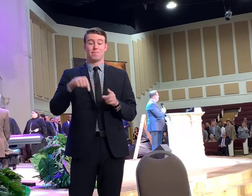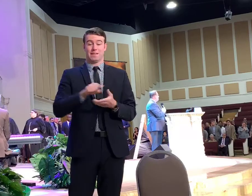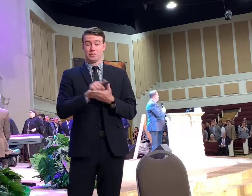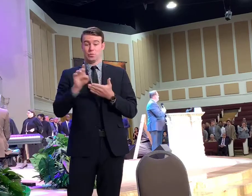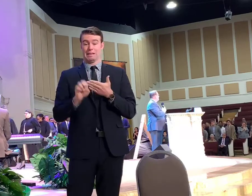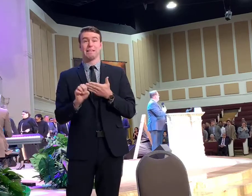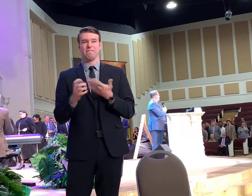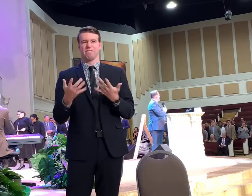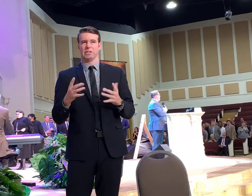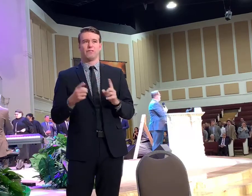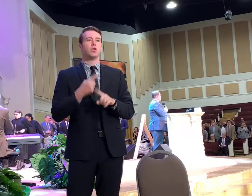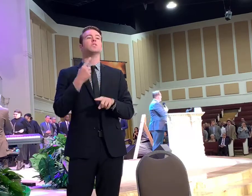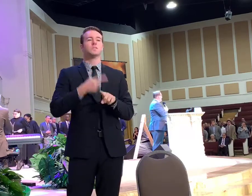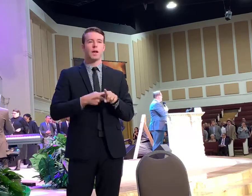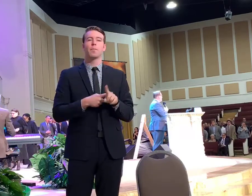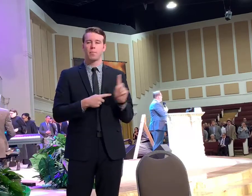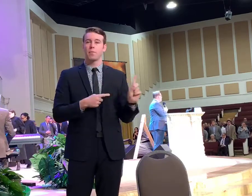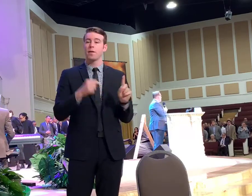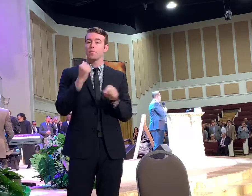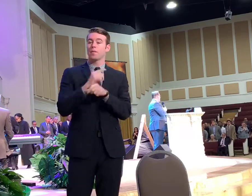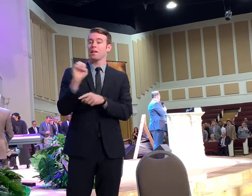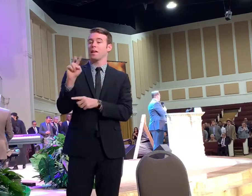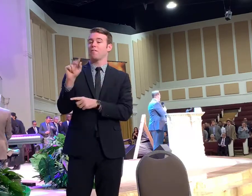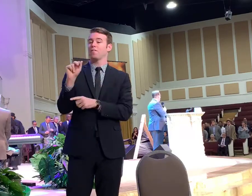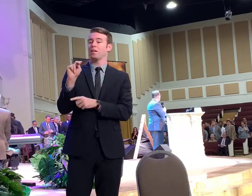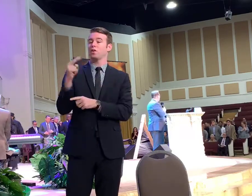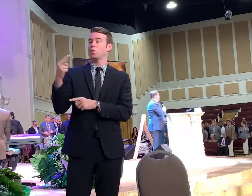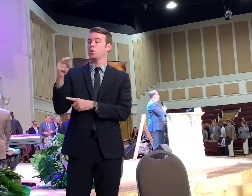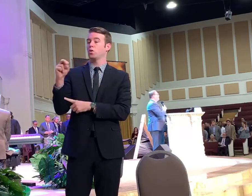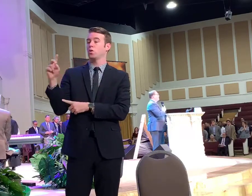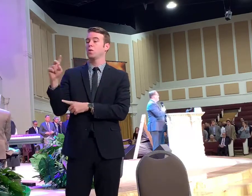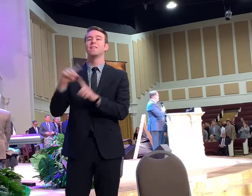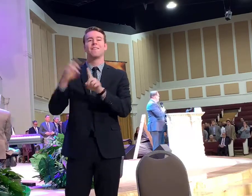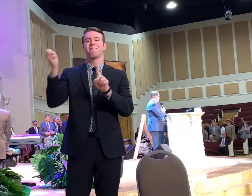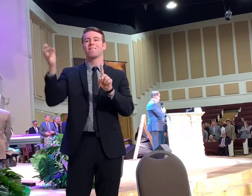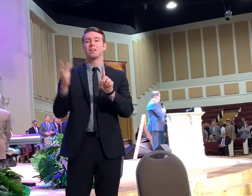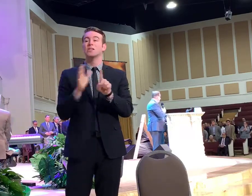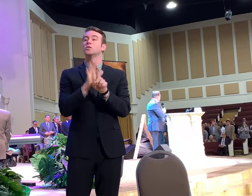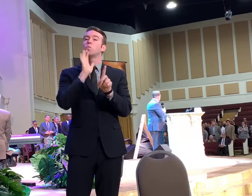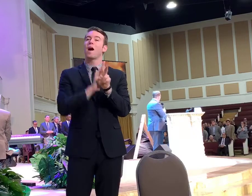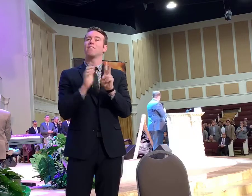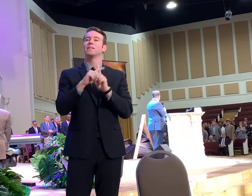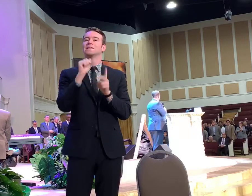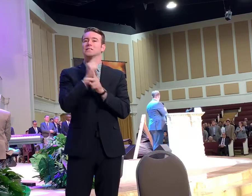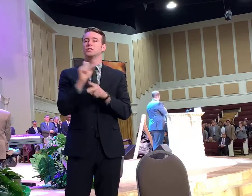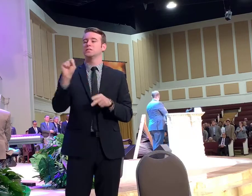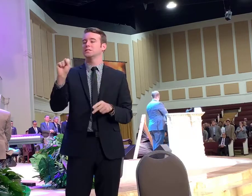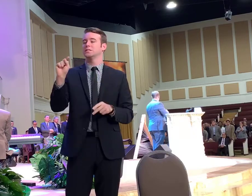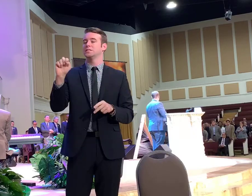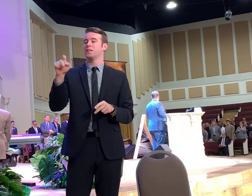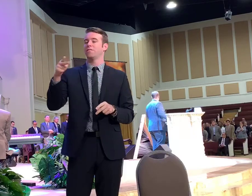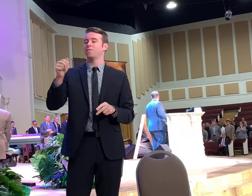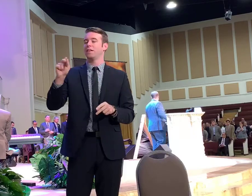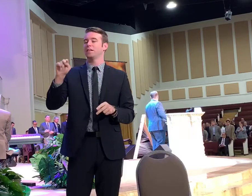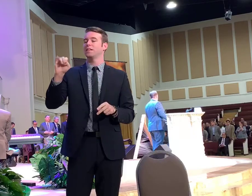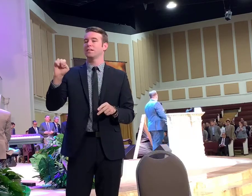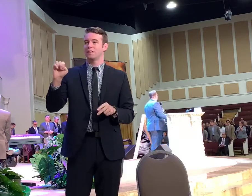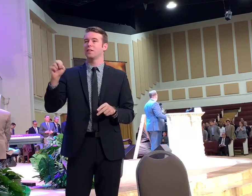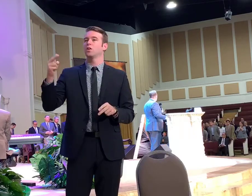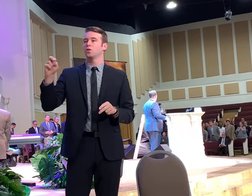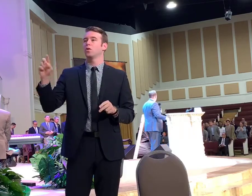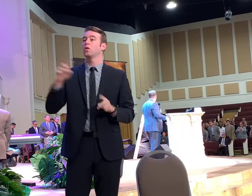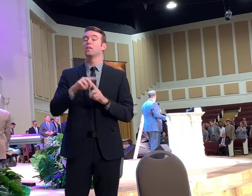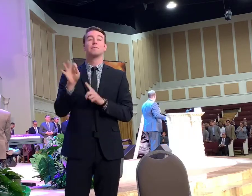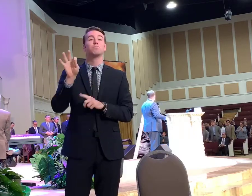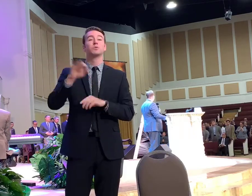this weekend, Evangelist Evan Hood and his wife, Sister Stephanie Hood, we honor them. They